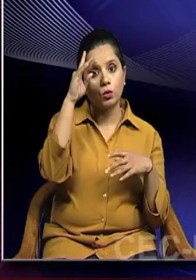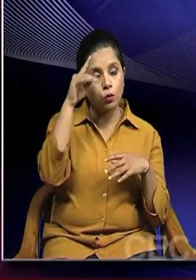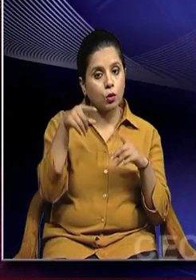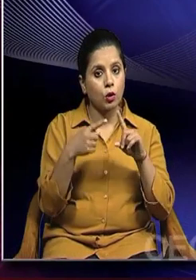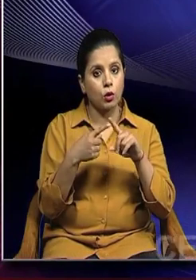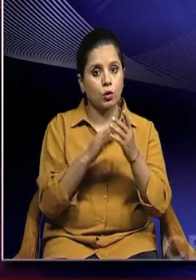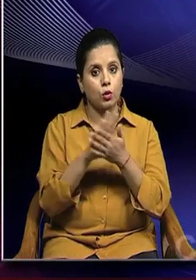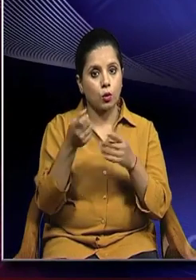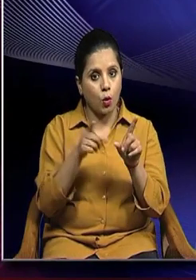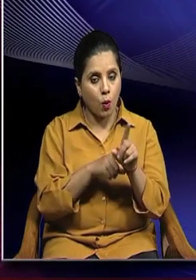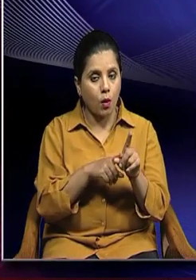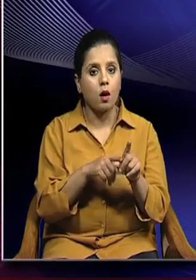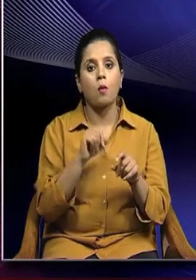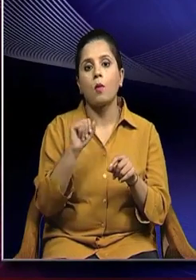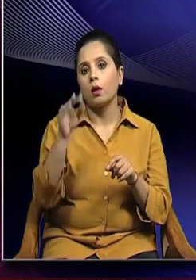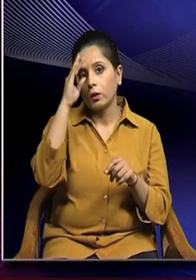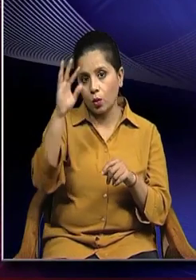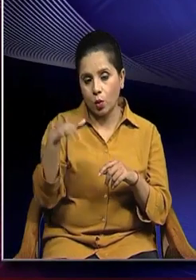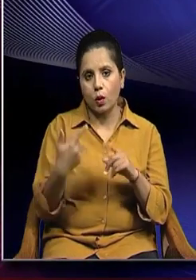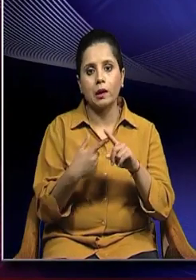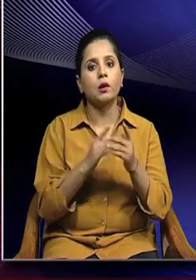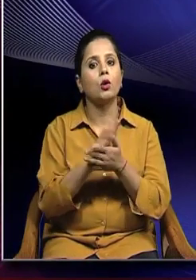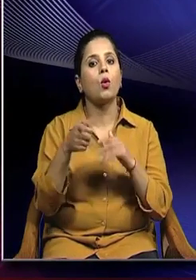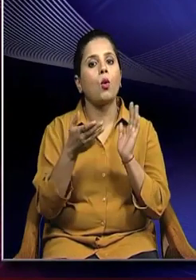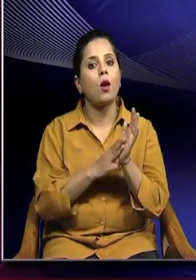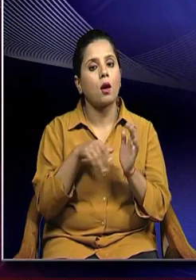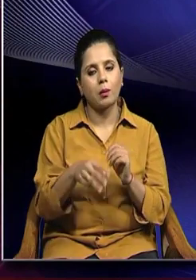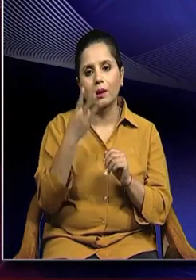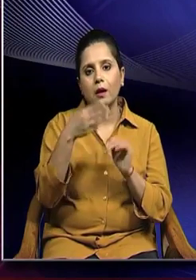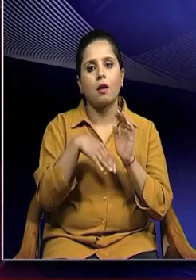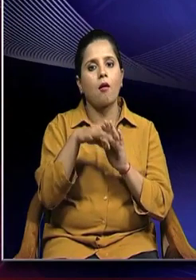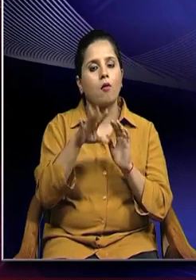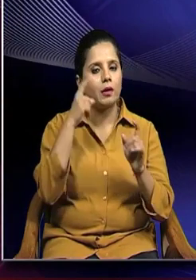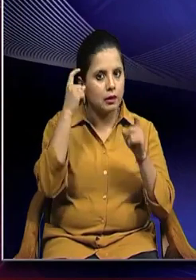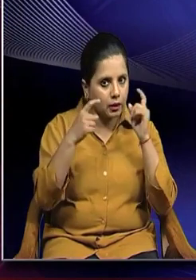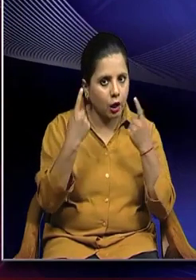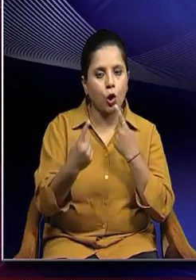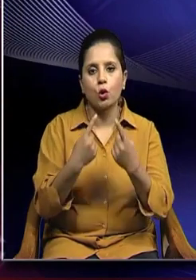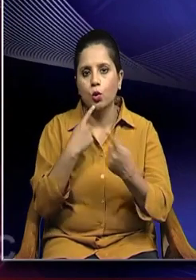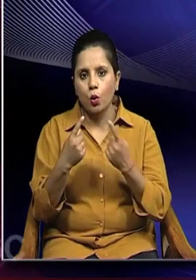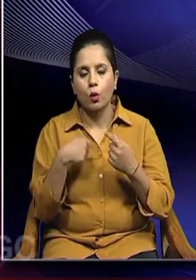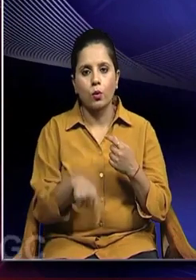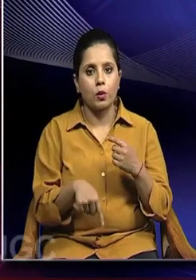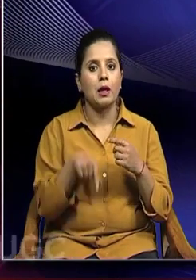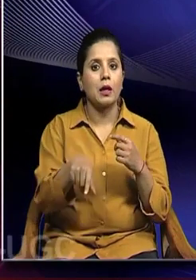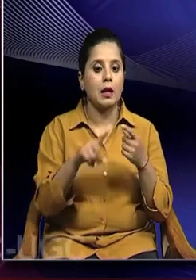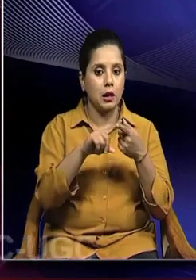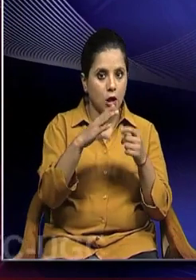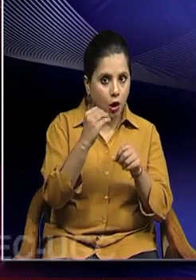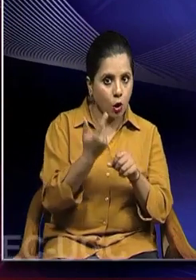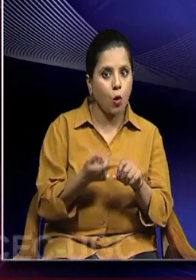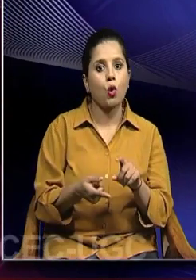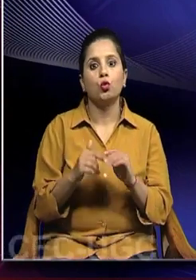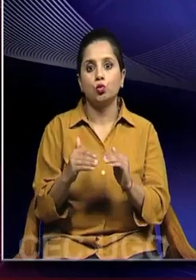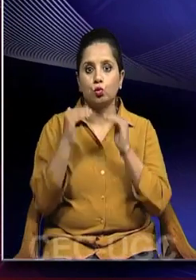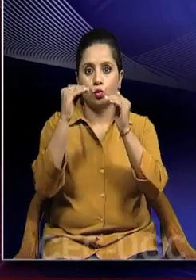theorems or theories, there are 3 levels of thinking or talking. We say that id, ego and superego when we